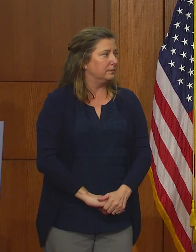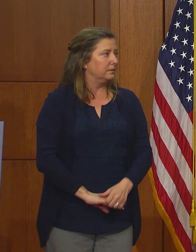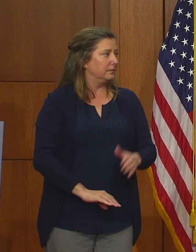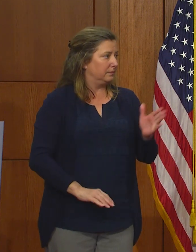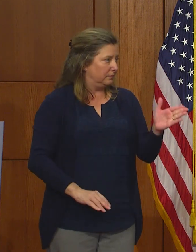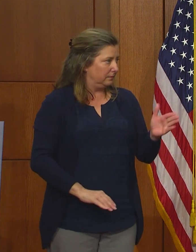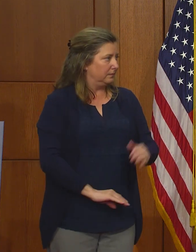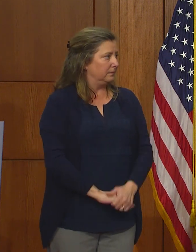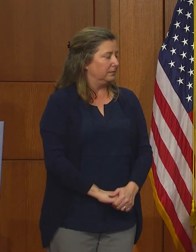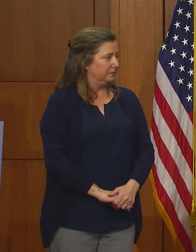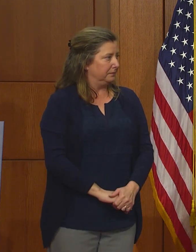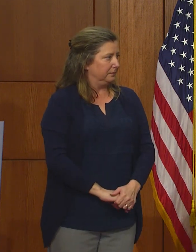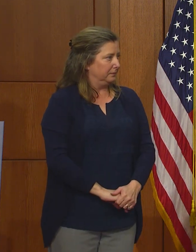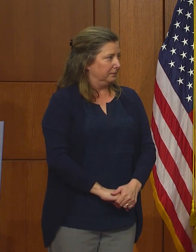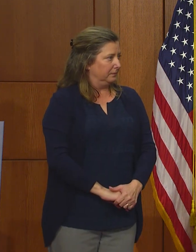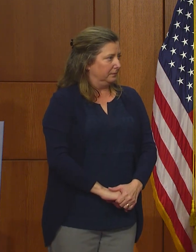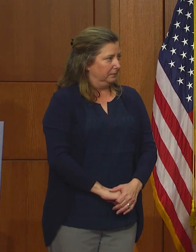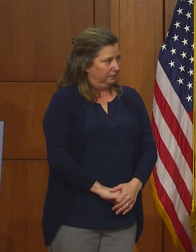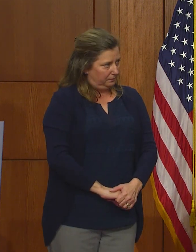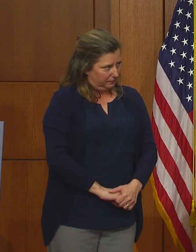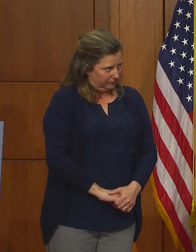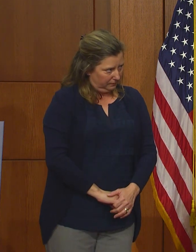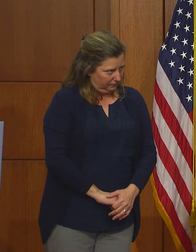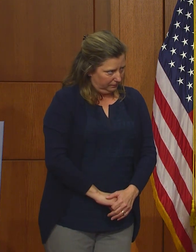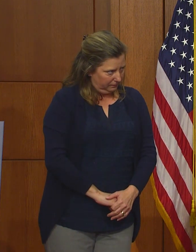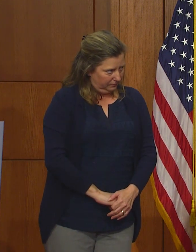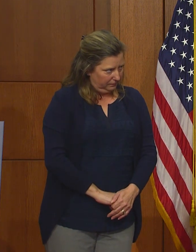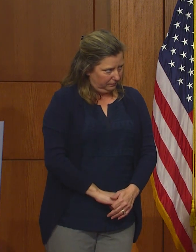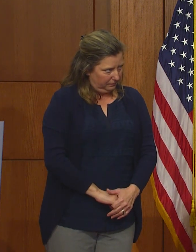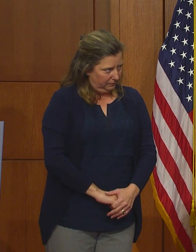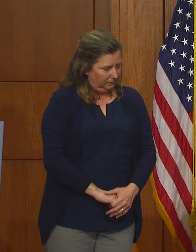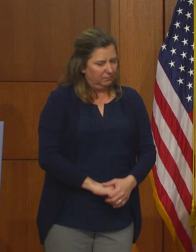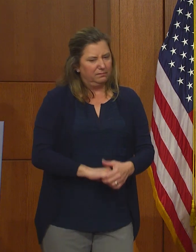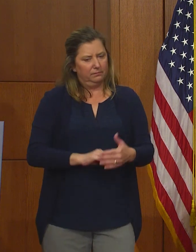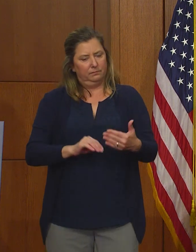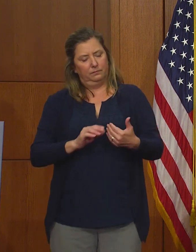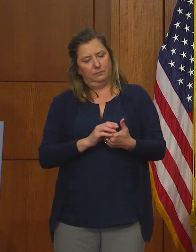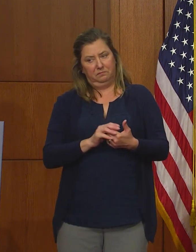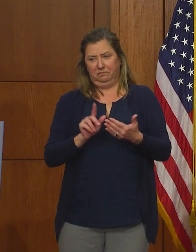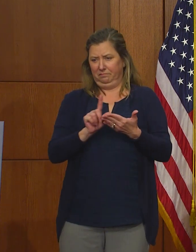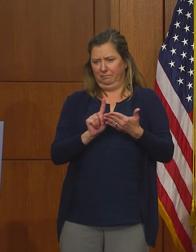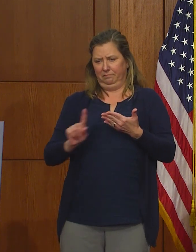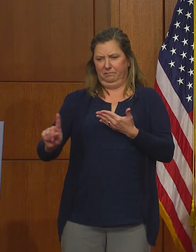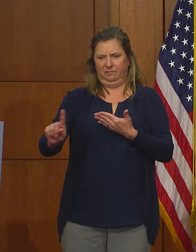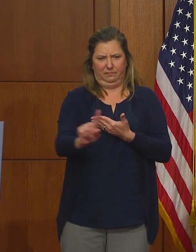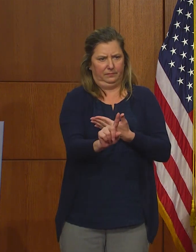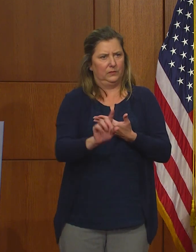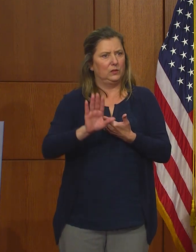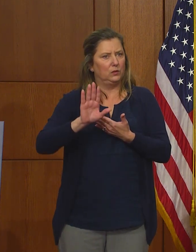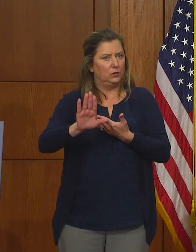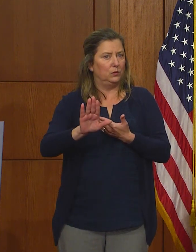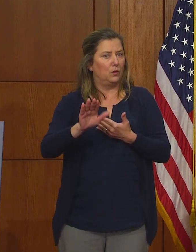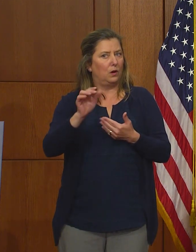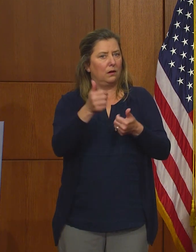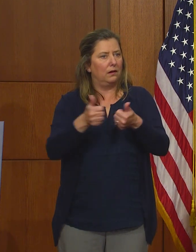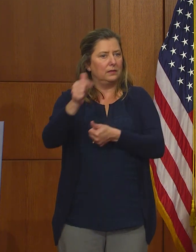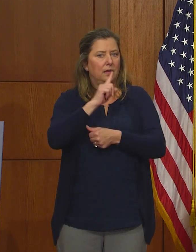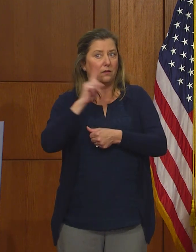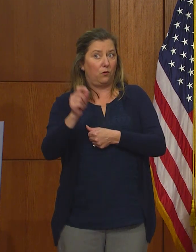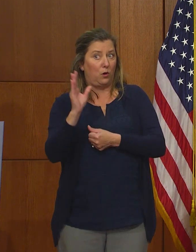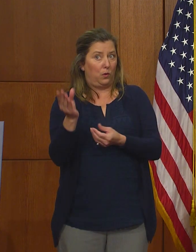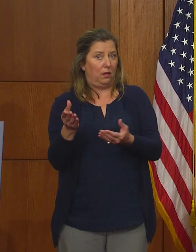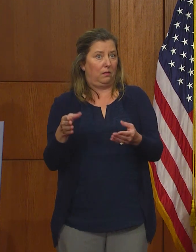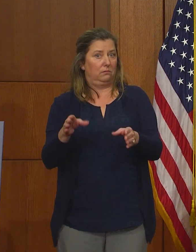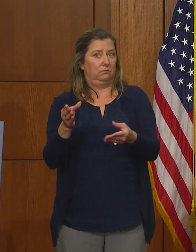So I know we are a week out from your executive order expiring. We had asked, are we still potentially looking at a phase